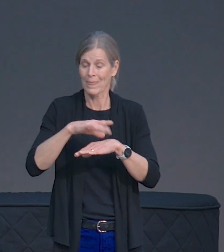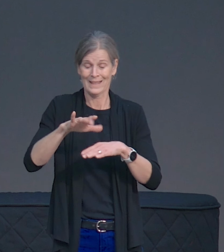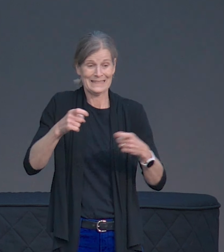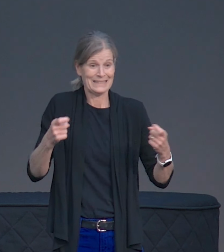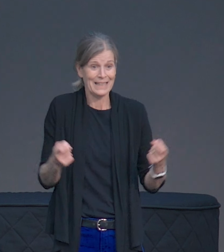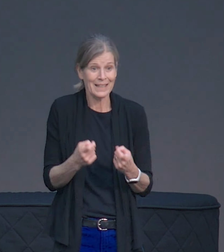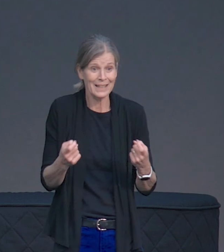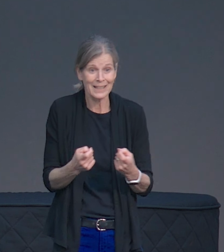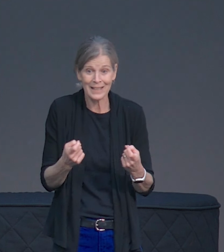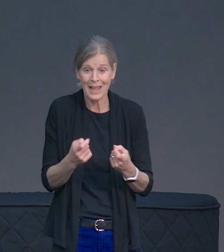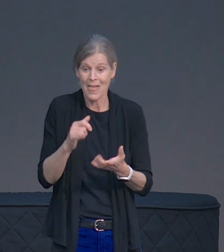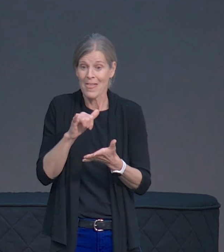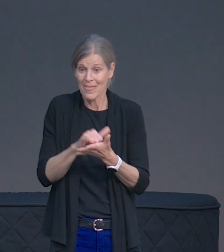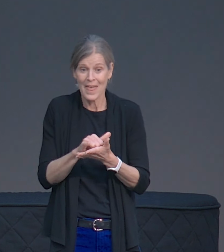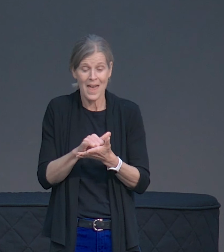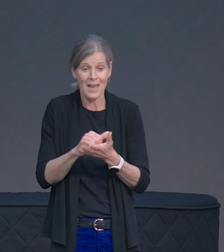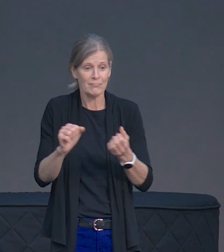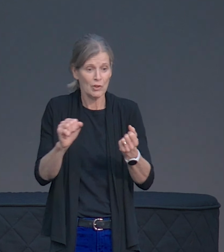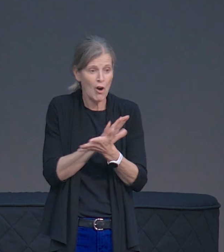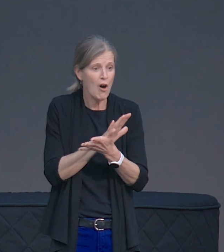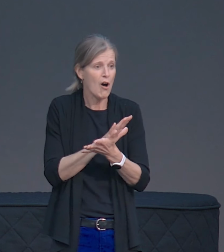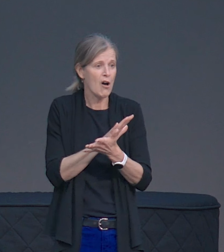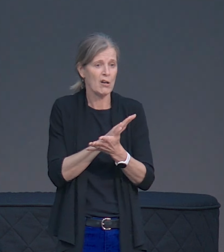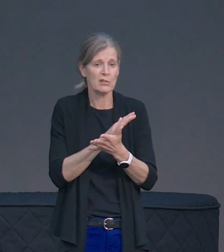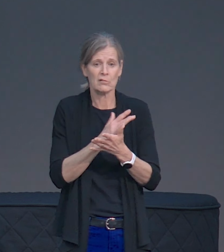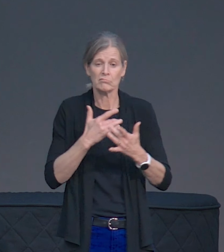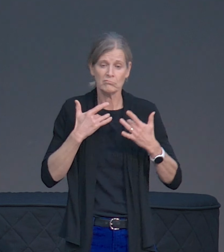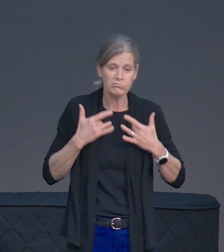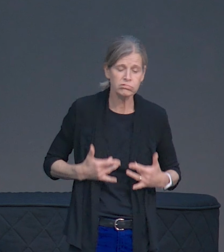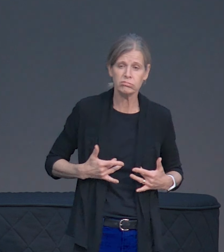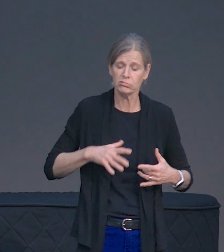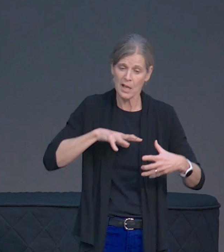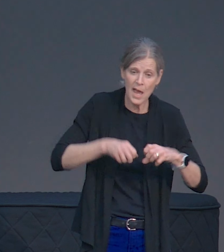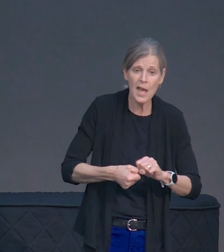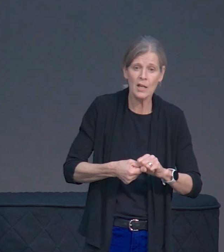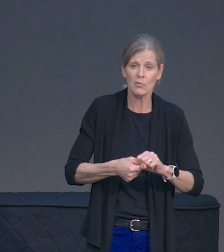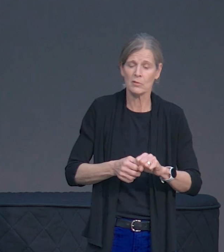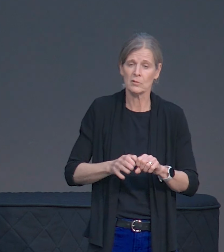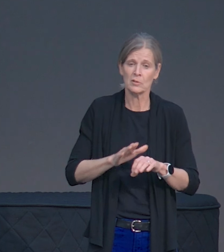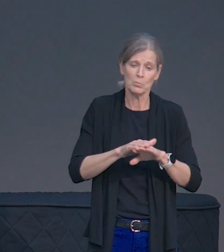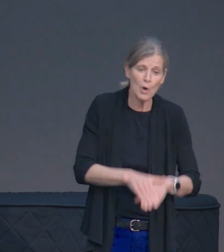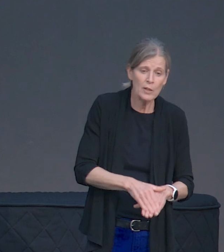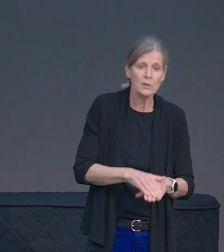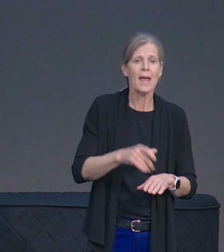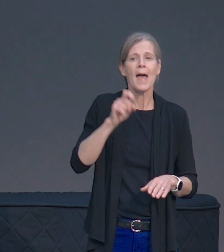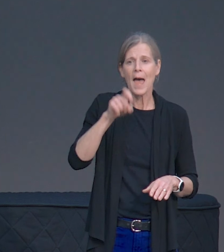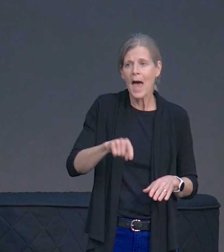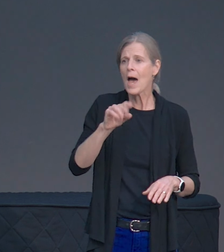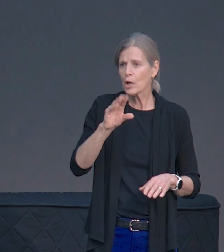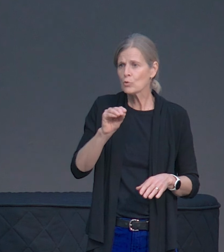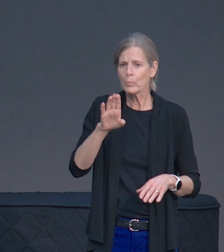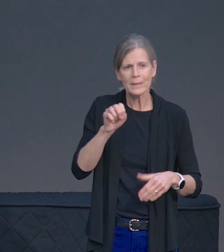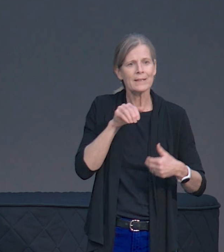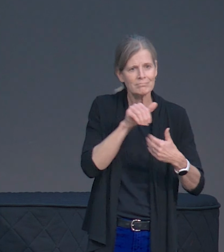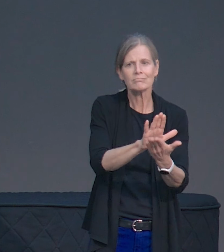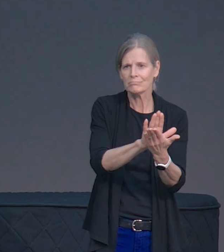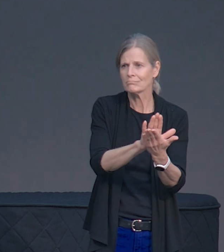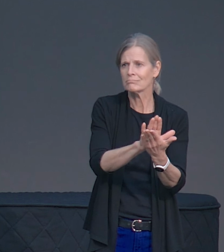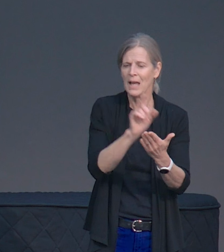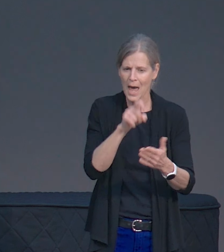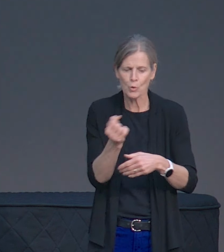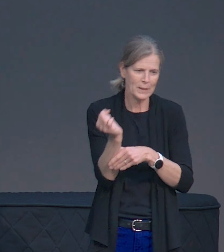That Brought Gloom And Anguish And Oppression Had To Be Dealt With It Had To Be